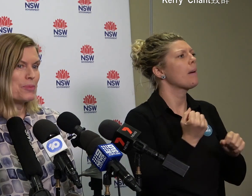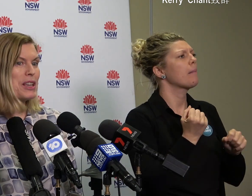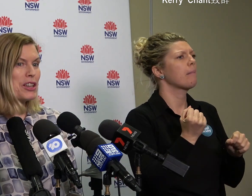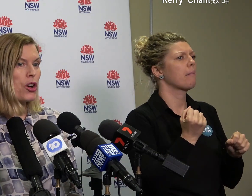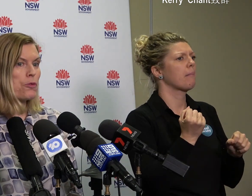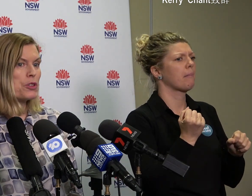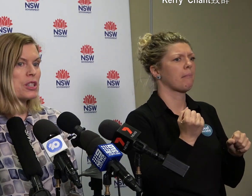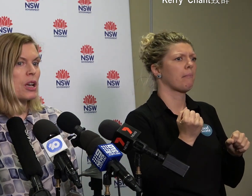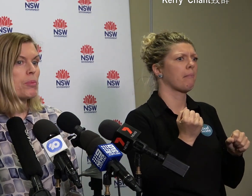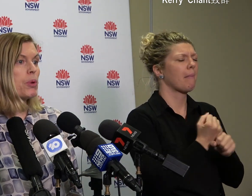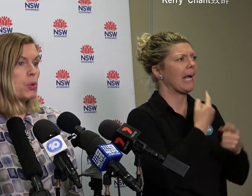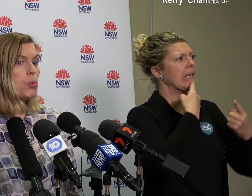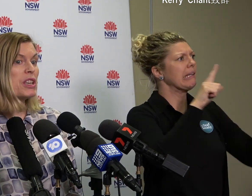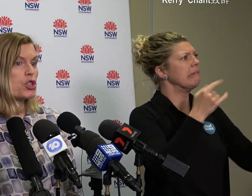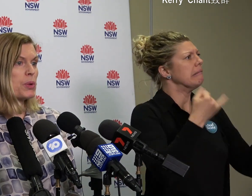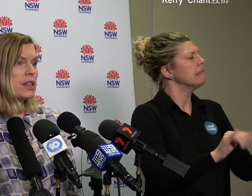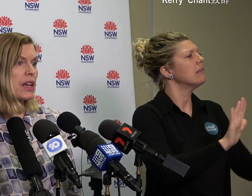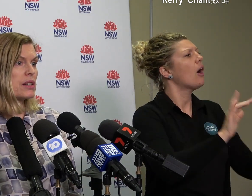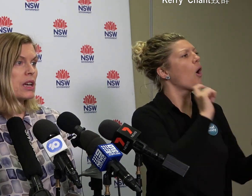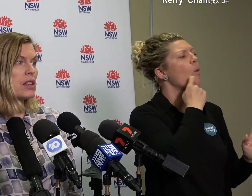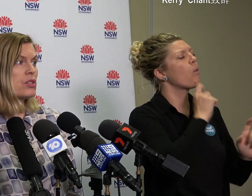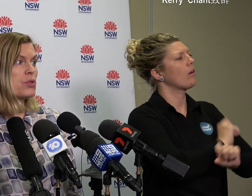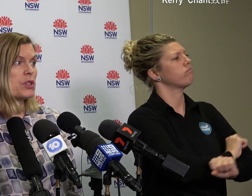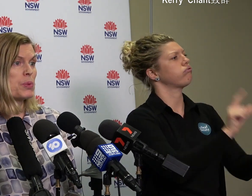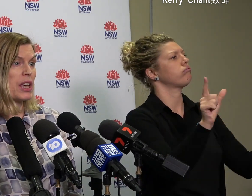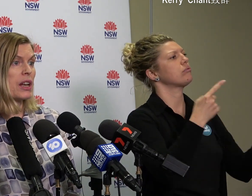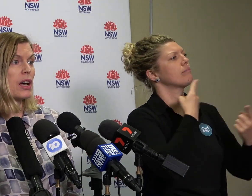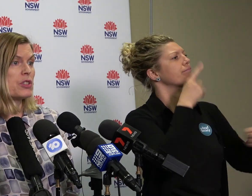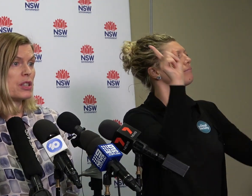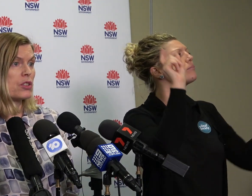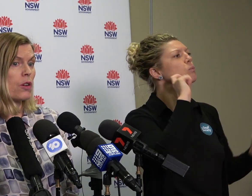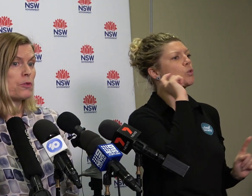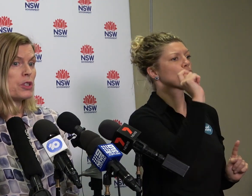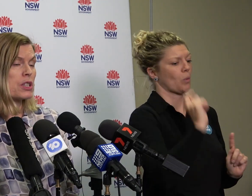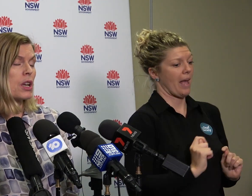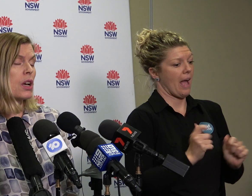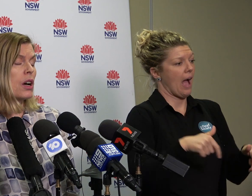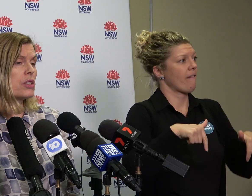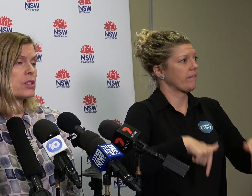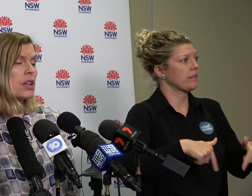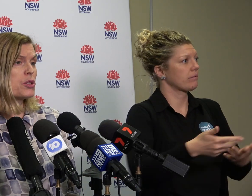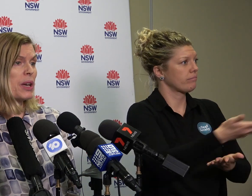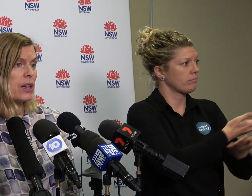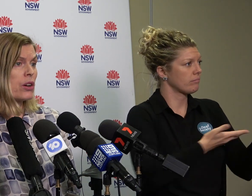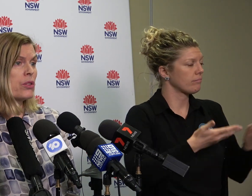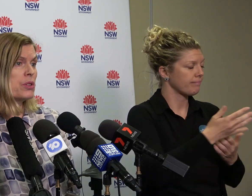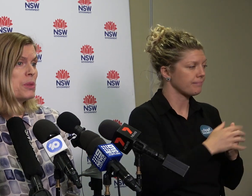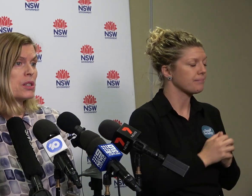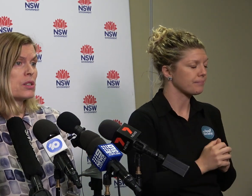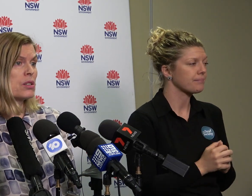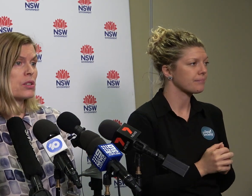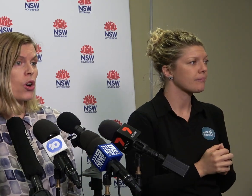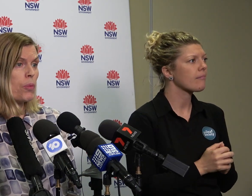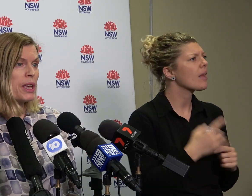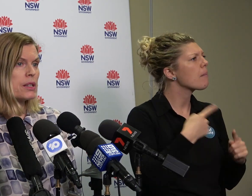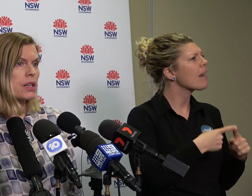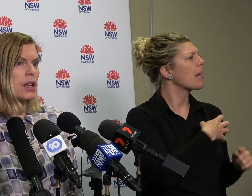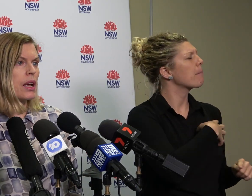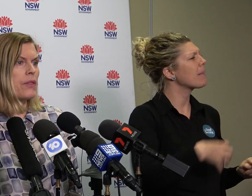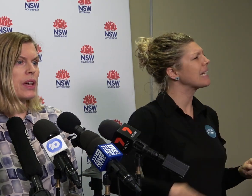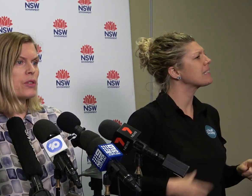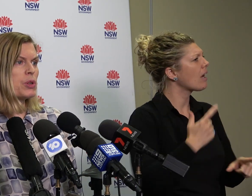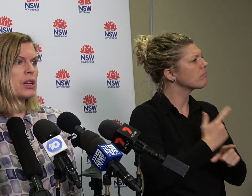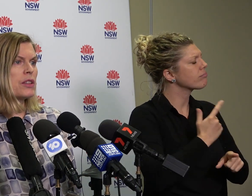in this media conference, but we will be issuing that as soon as we can after this conference. I'd just like to echo the Minister's